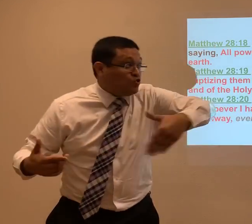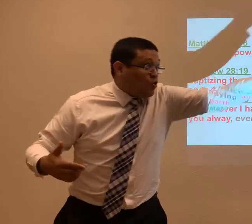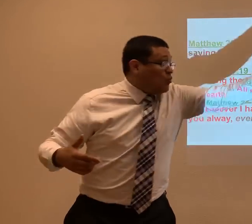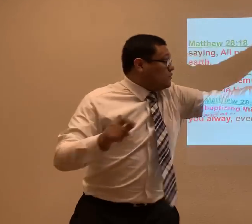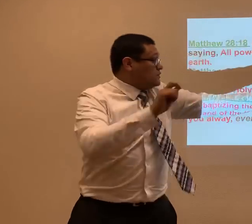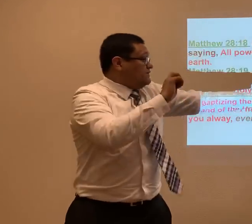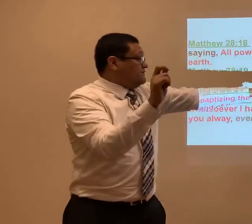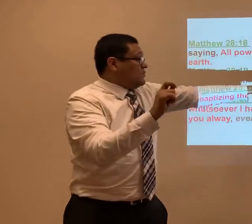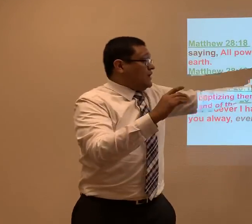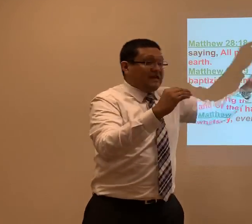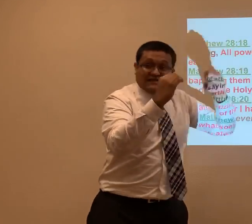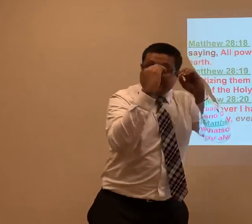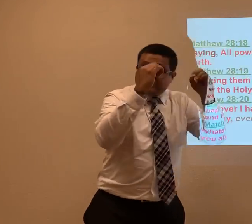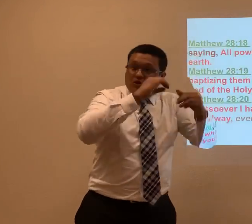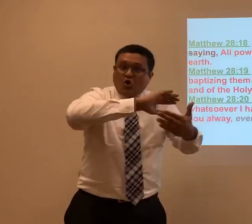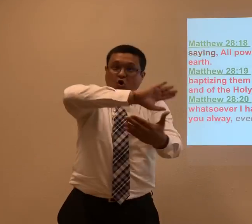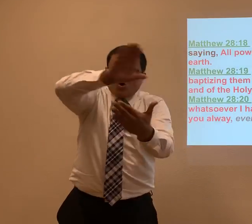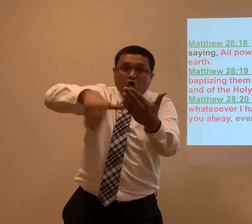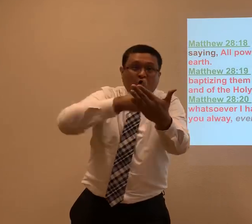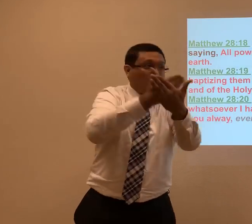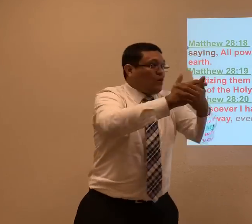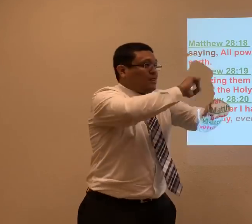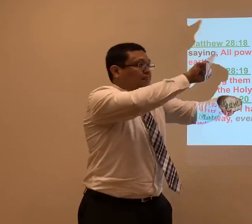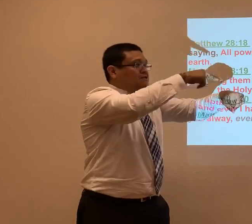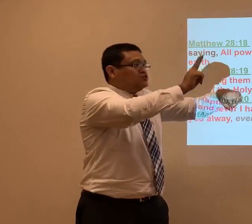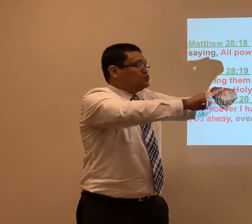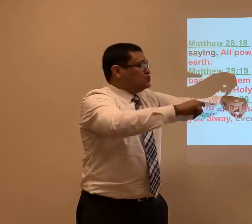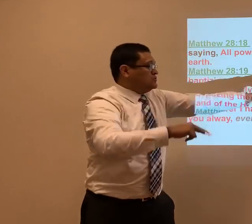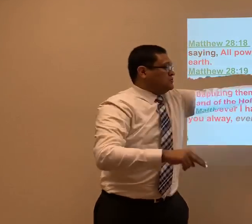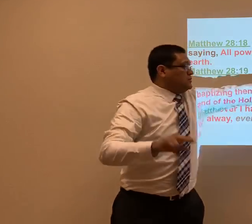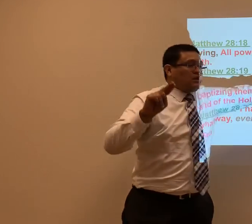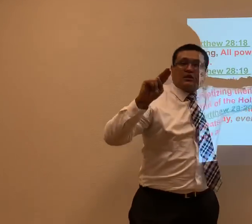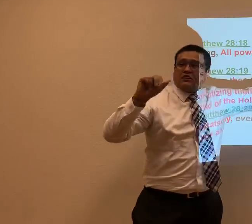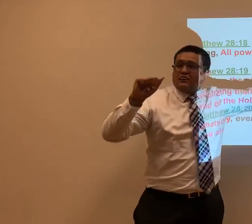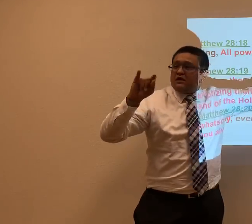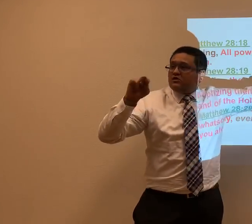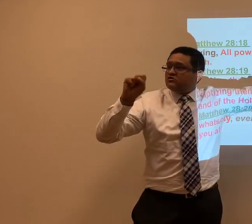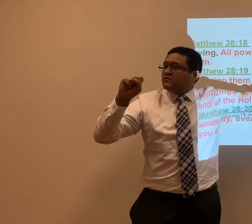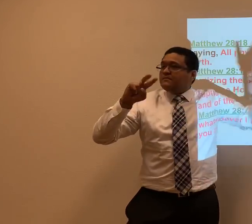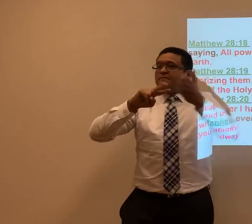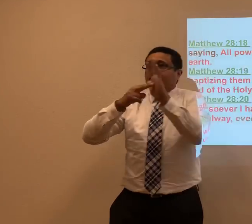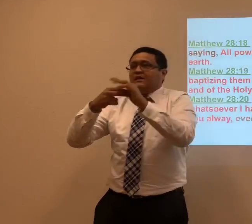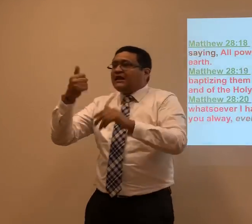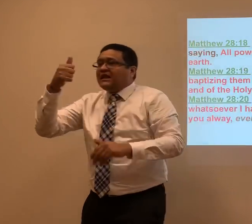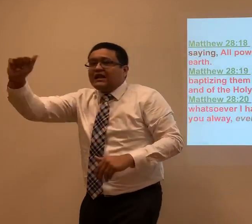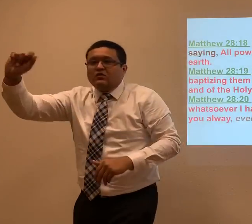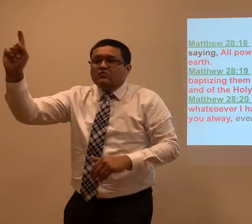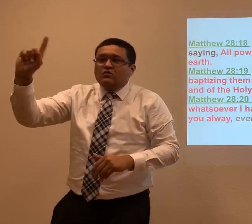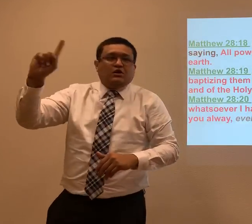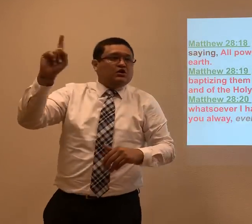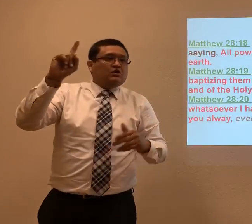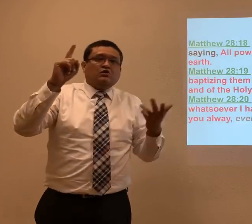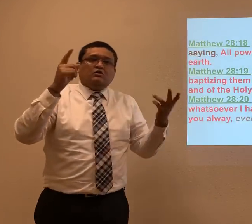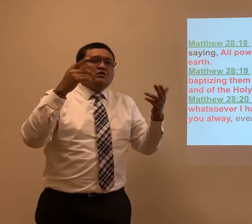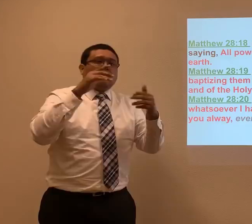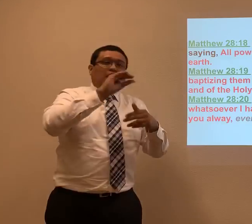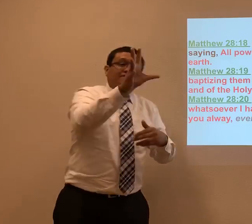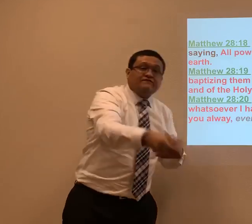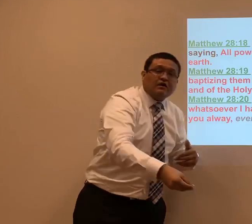And he told them, he said, go ye therefore, teaching all nations. That means everywhere.